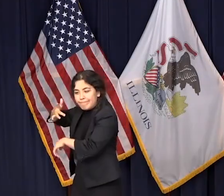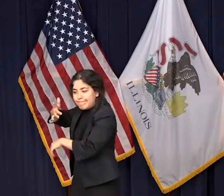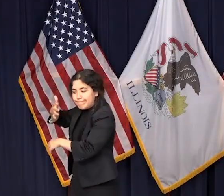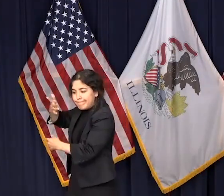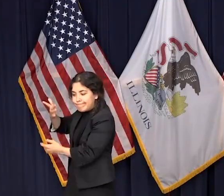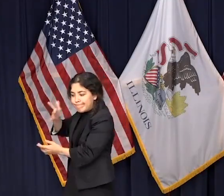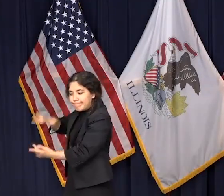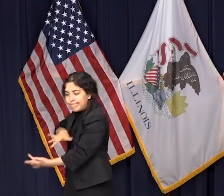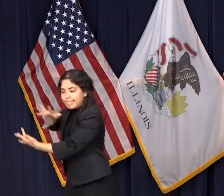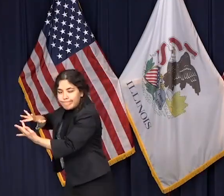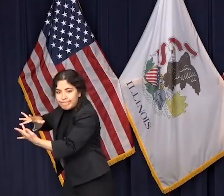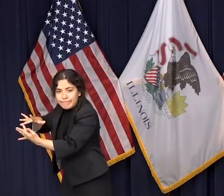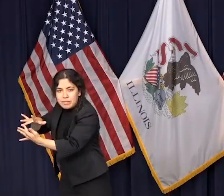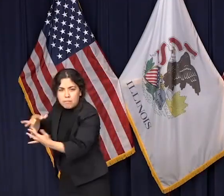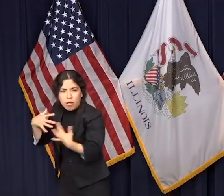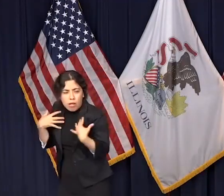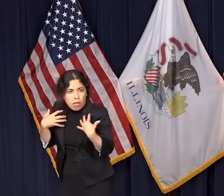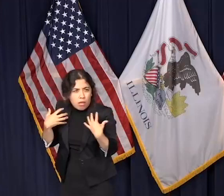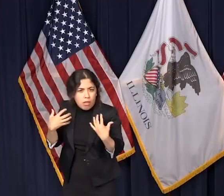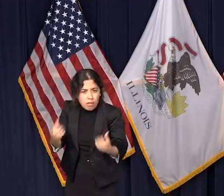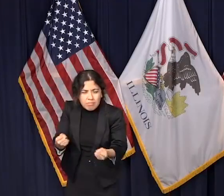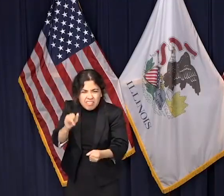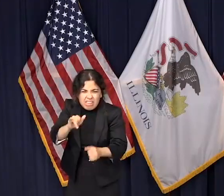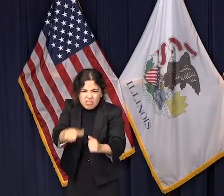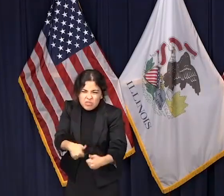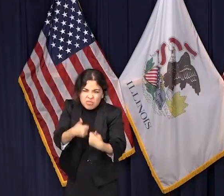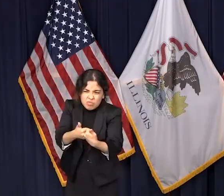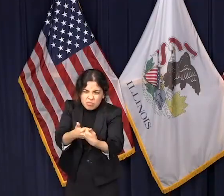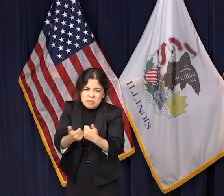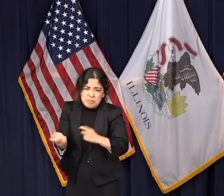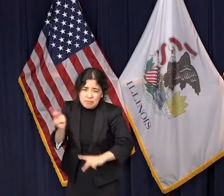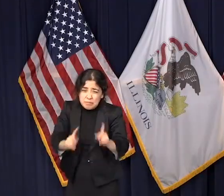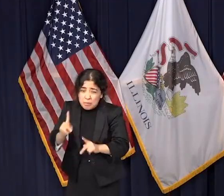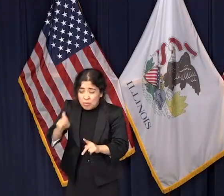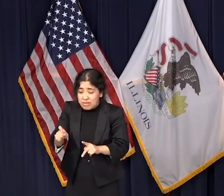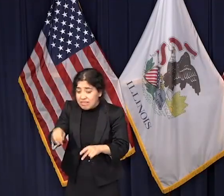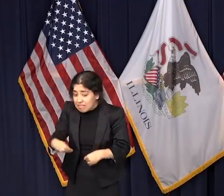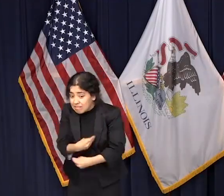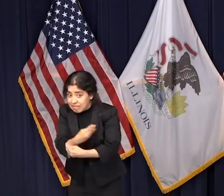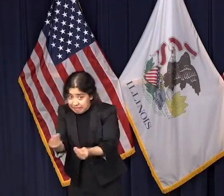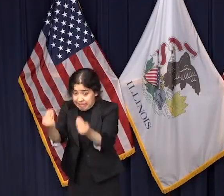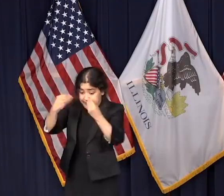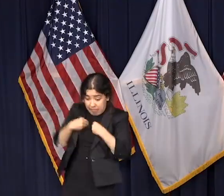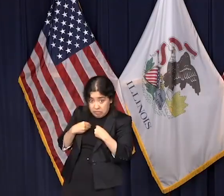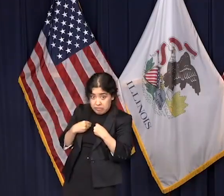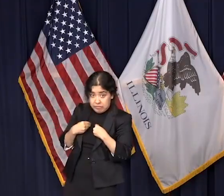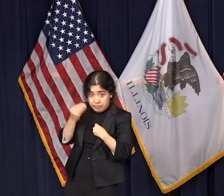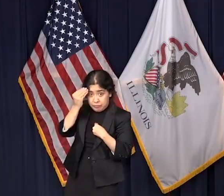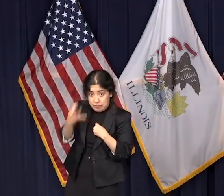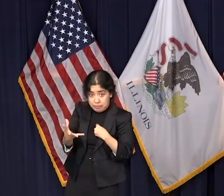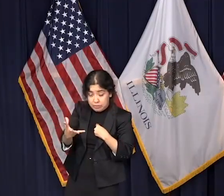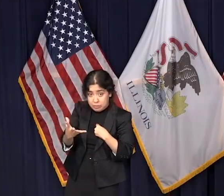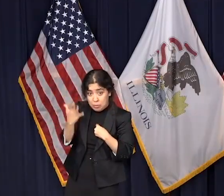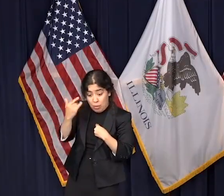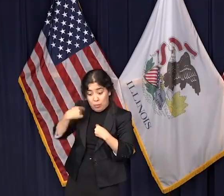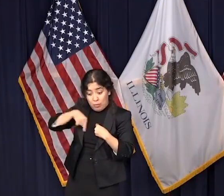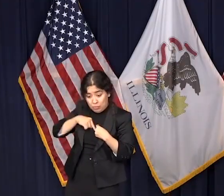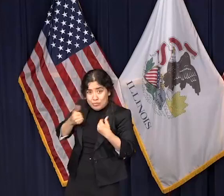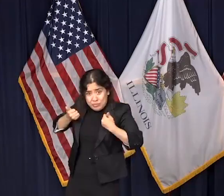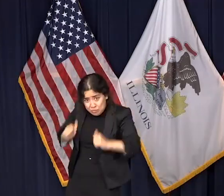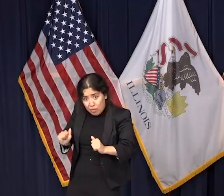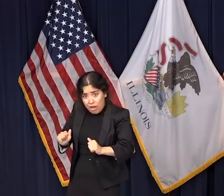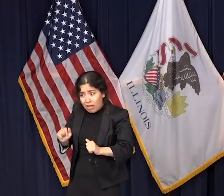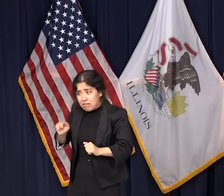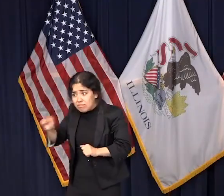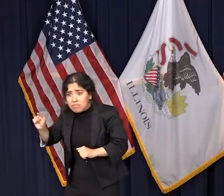recovering. And that's a challenge for us. We need people to volunteer information to help us keep other people safe. So we're working